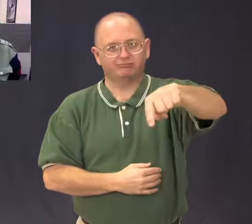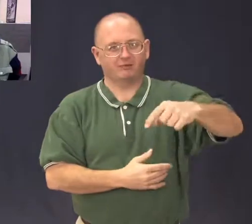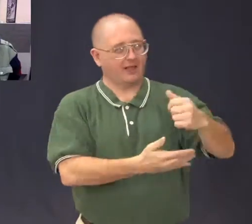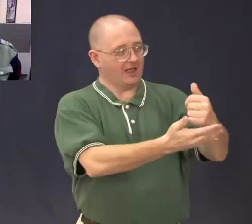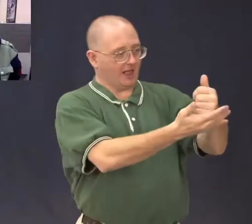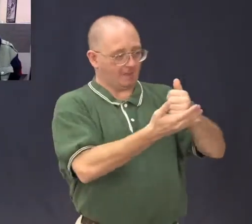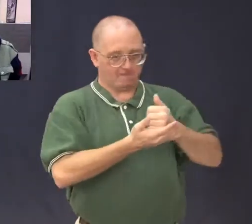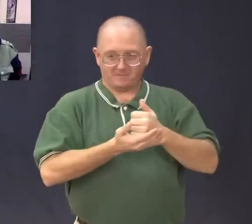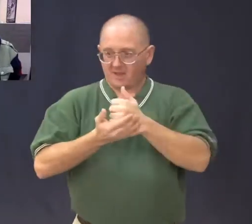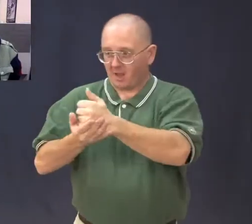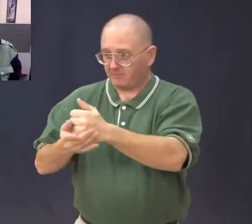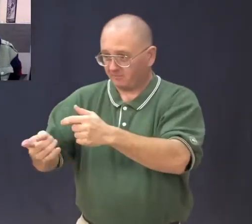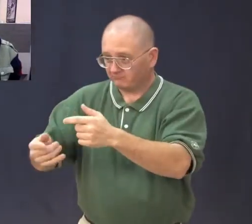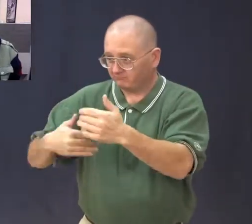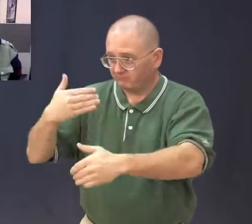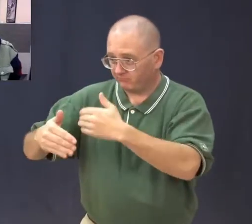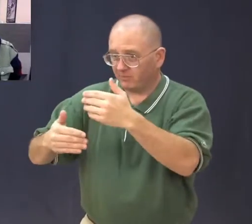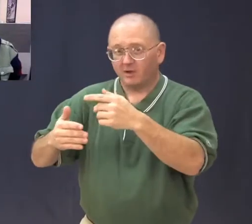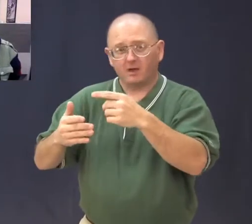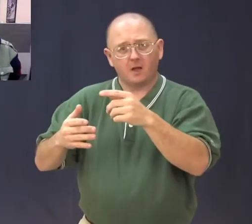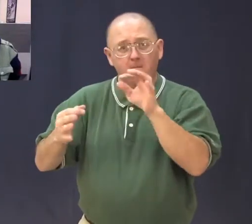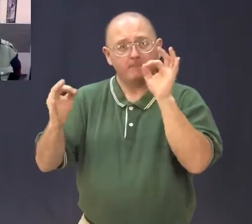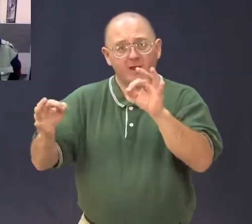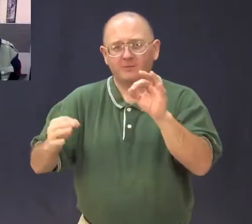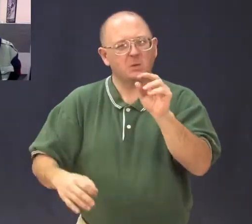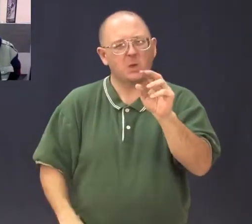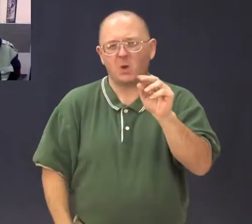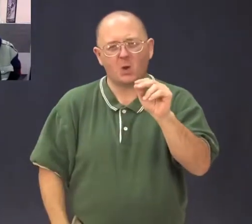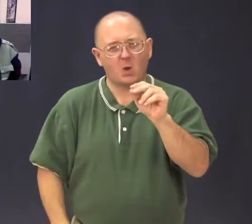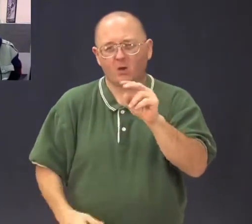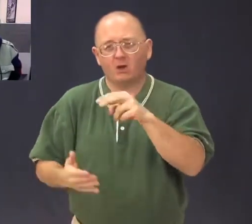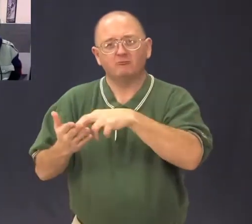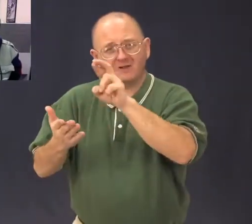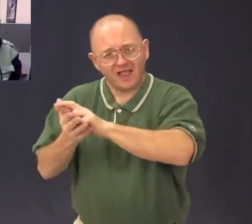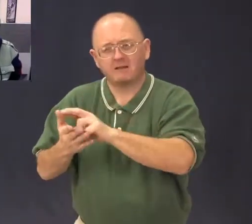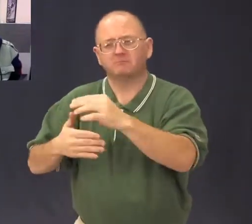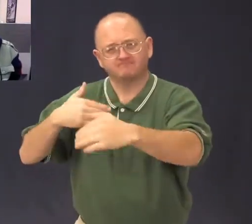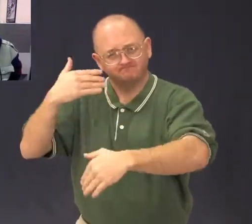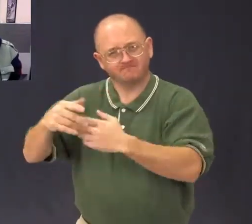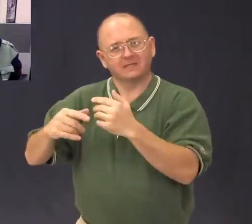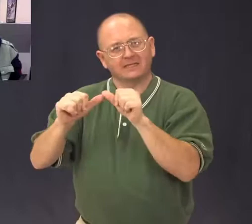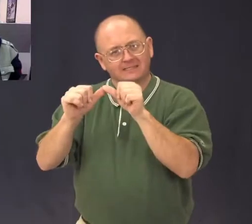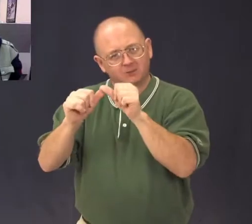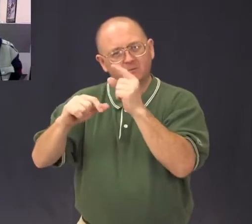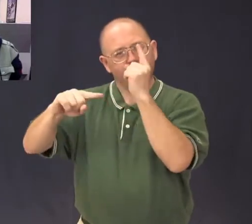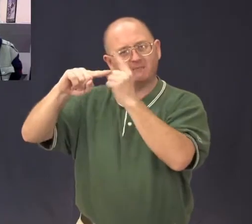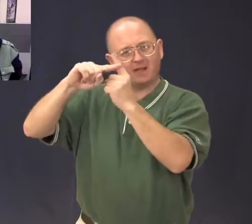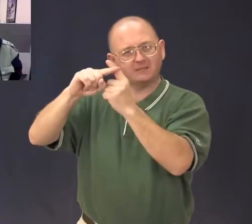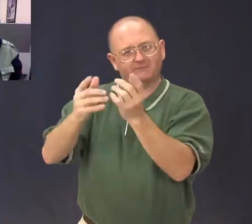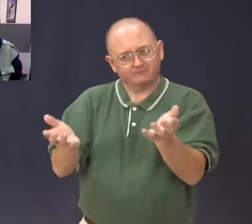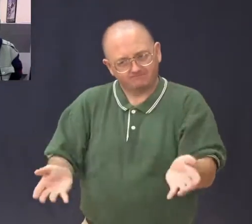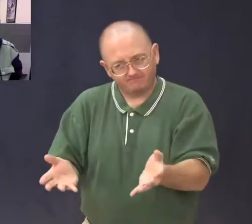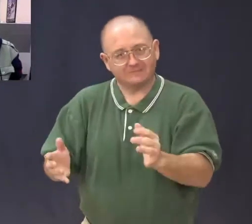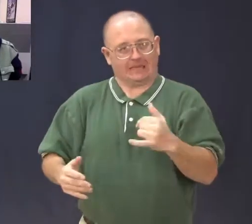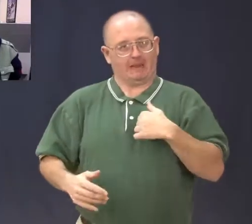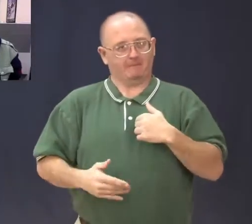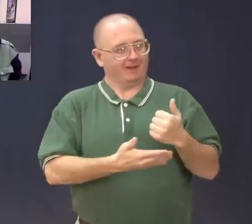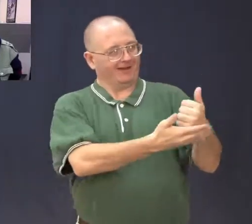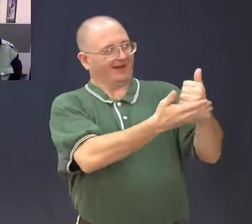AA and stay connected with the people so that I can help them help them get through what I did.